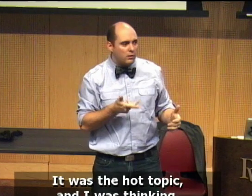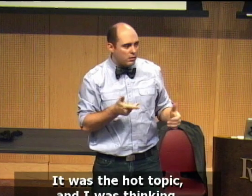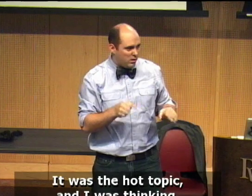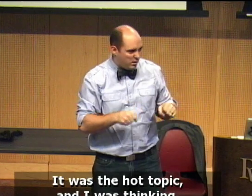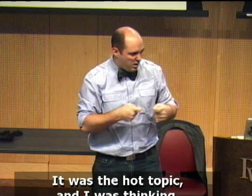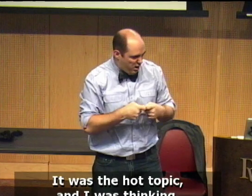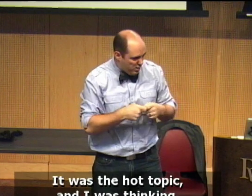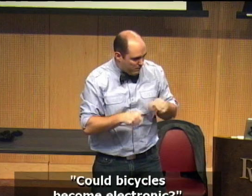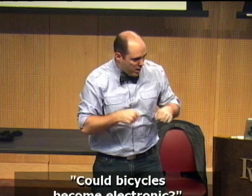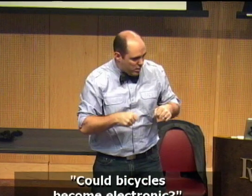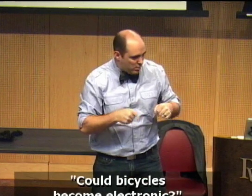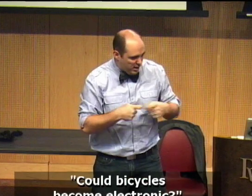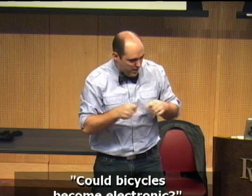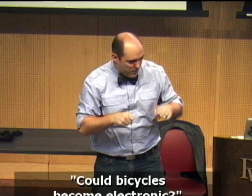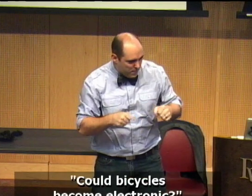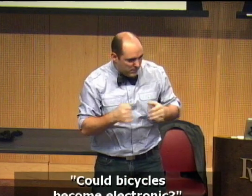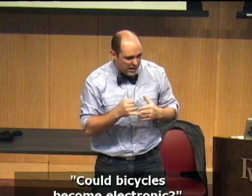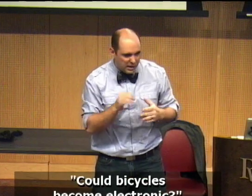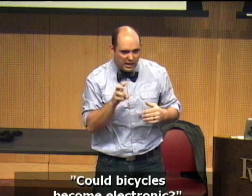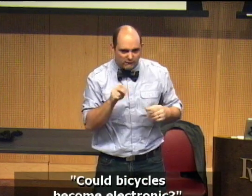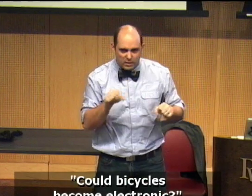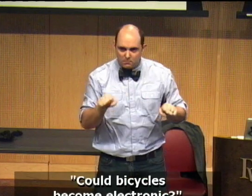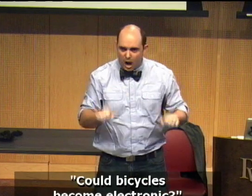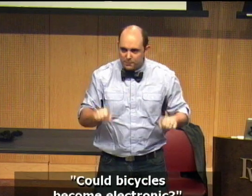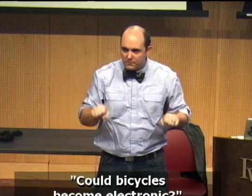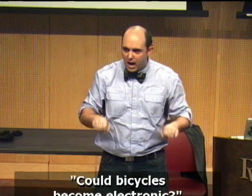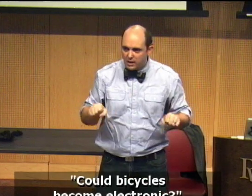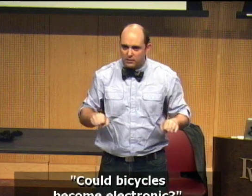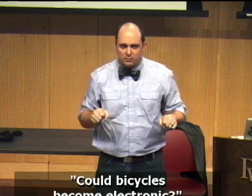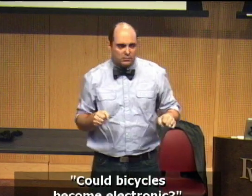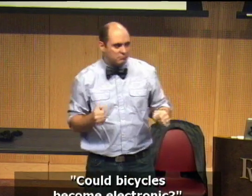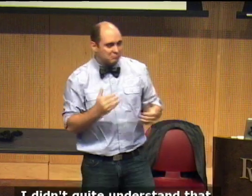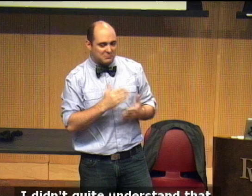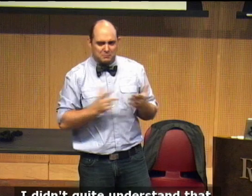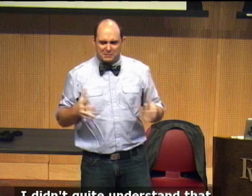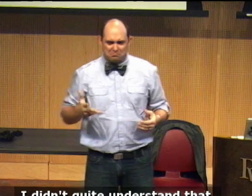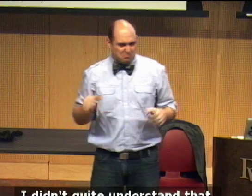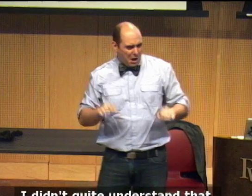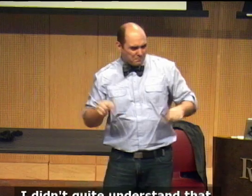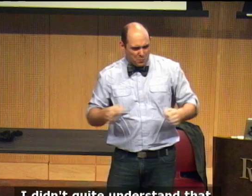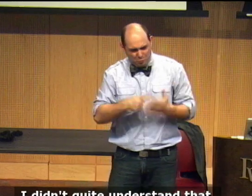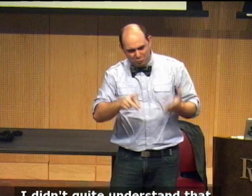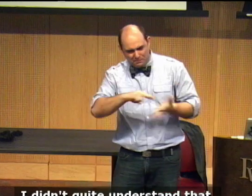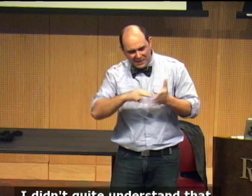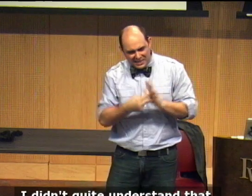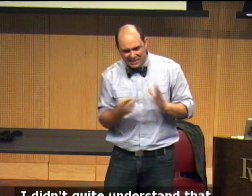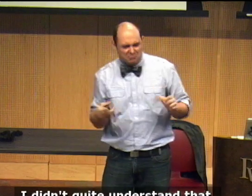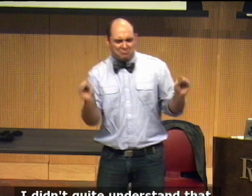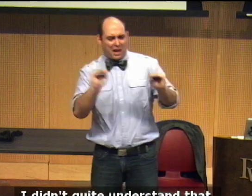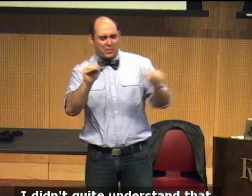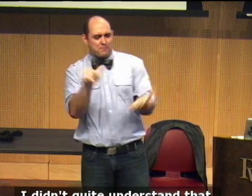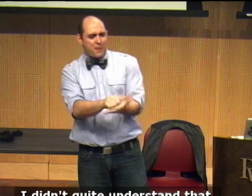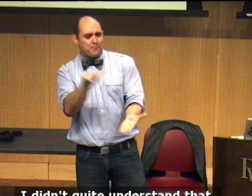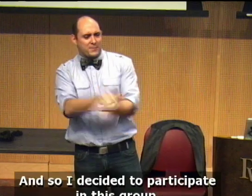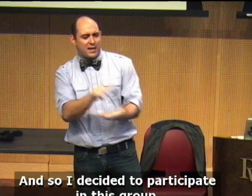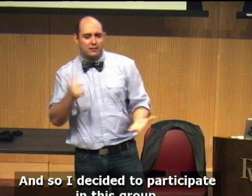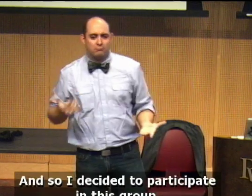thinking, could bicycles become electronic? I didn't quite understand that. And so I decided